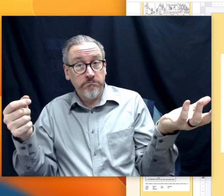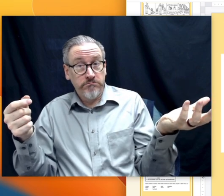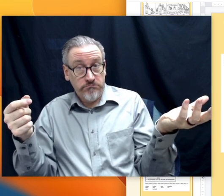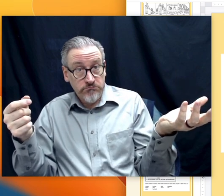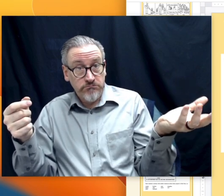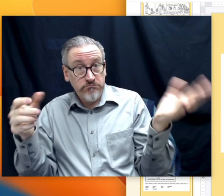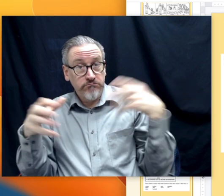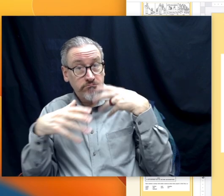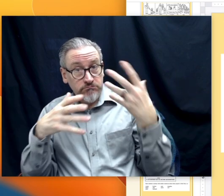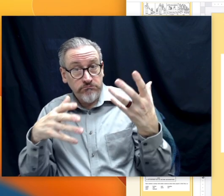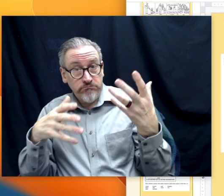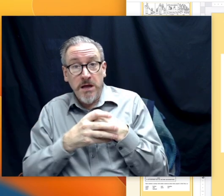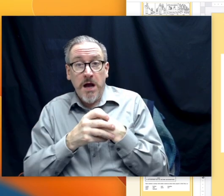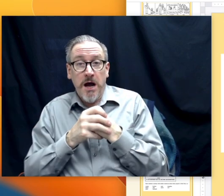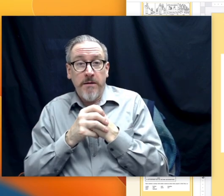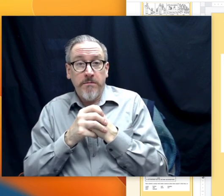mom,